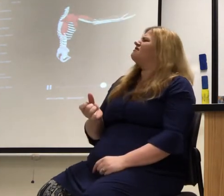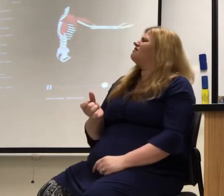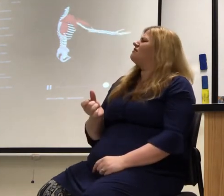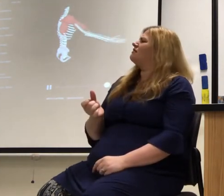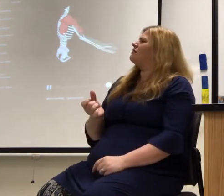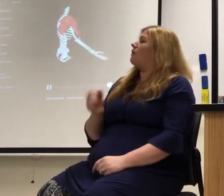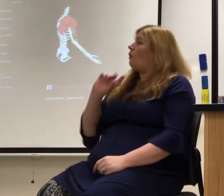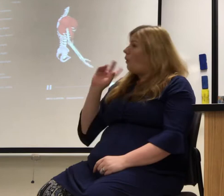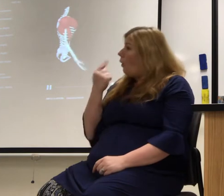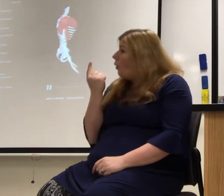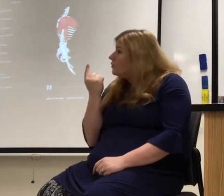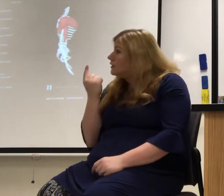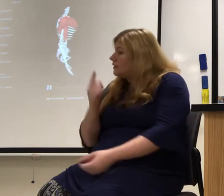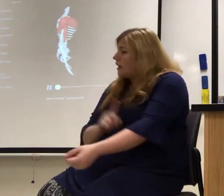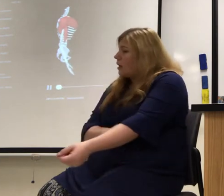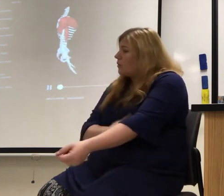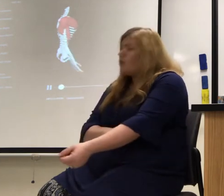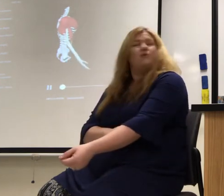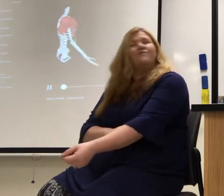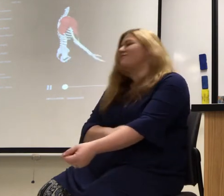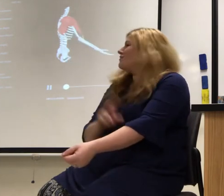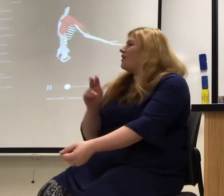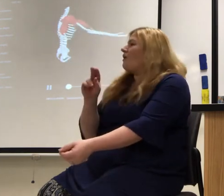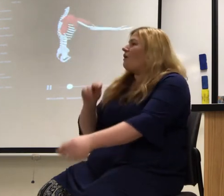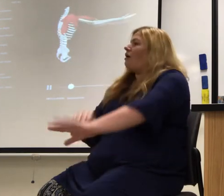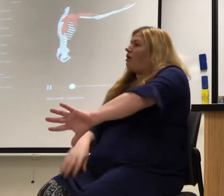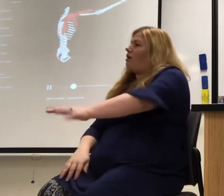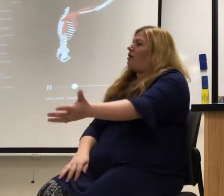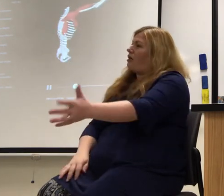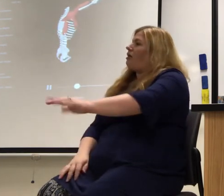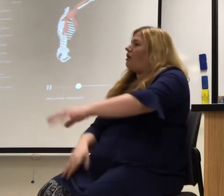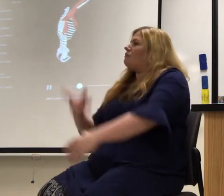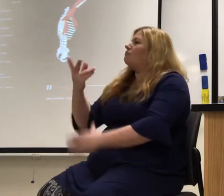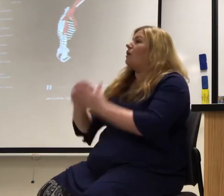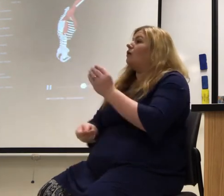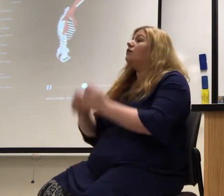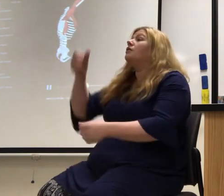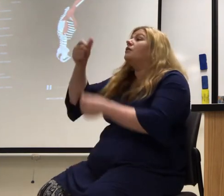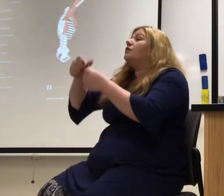elbow? No, it can also supinate. That's what I was going for there.